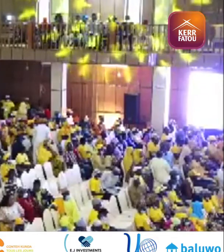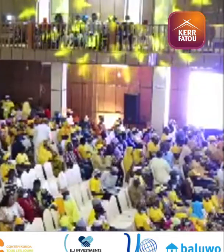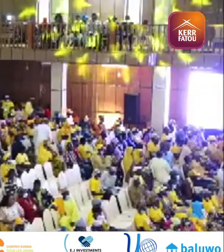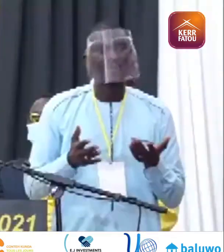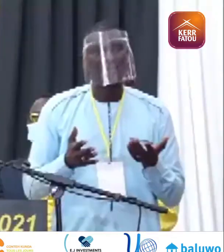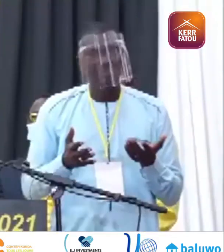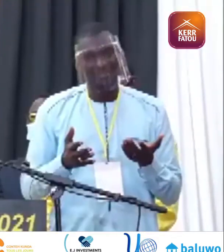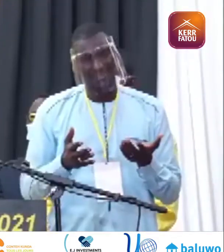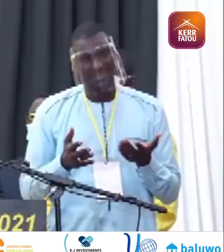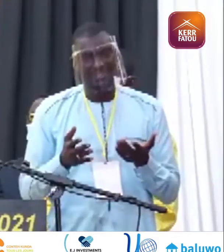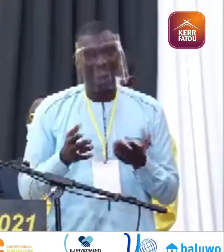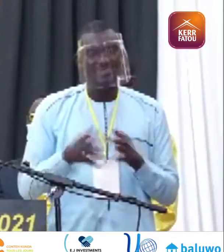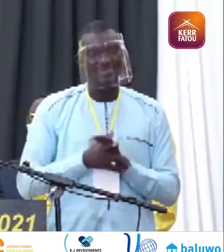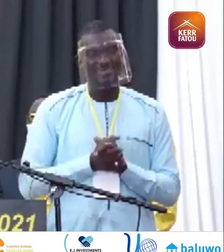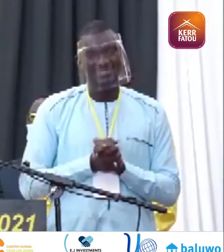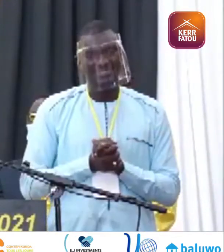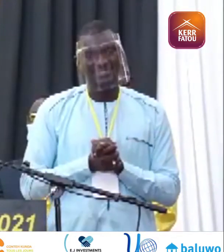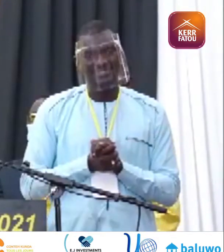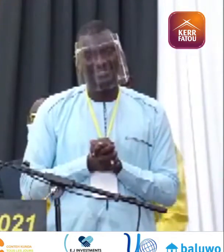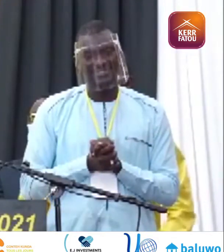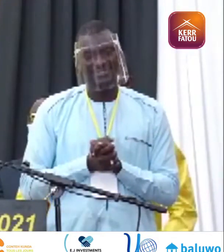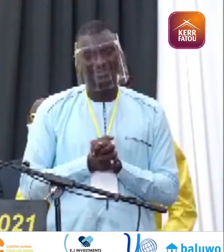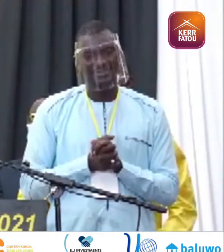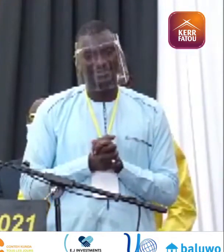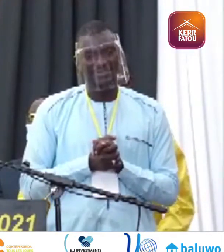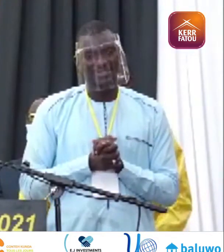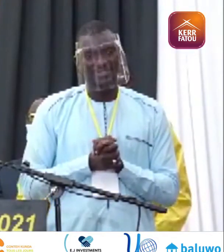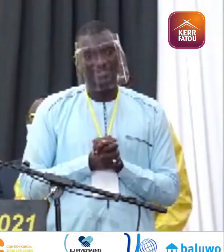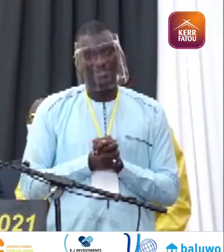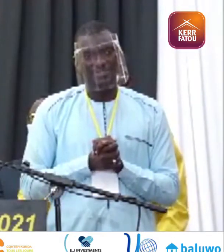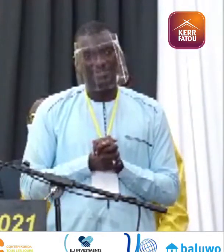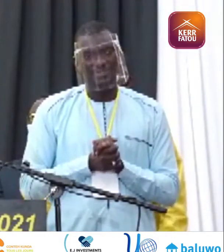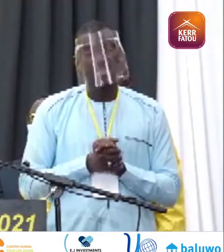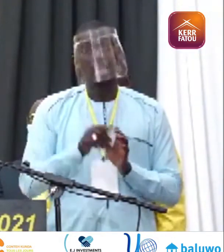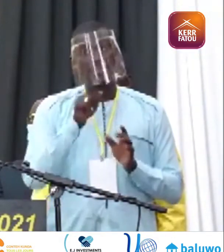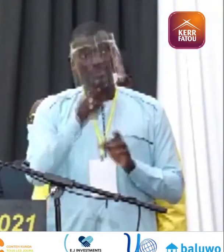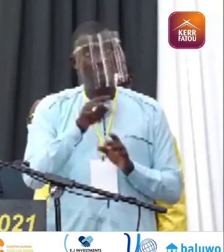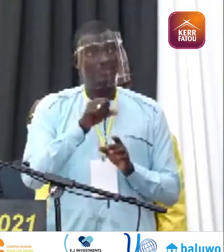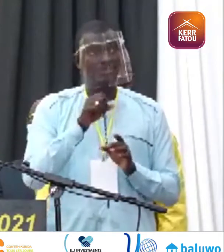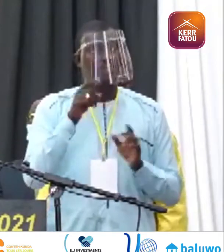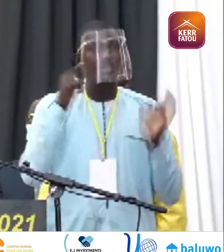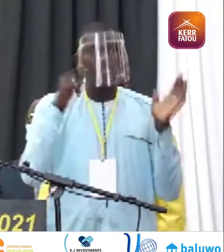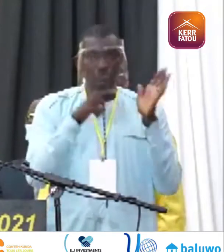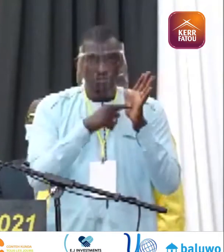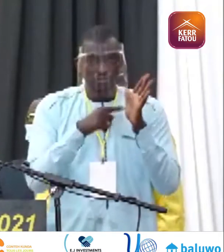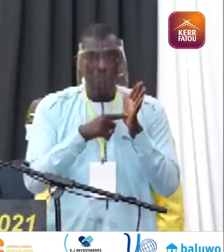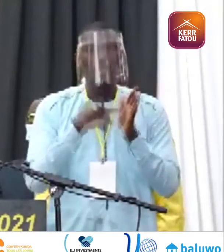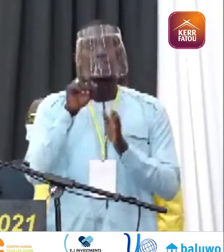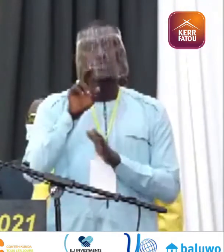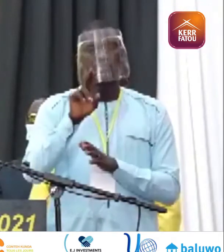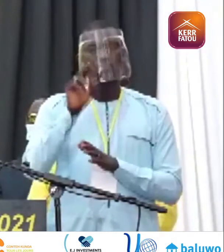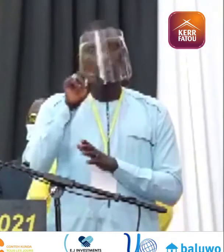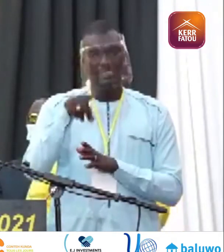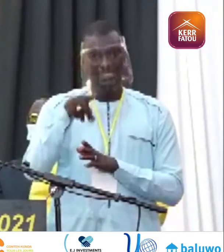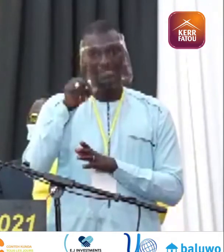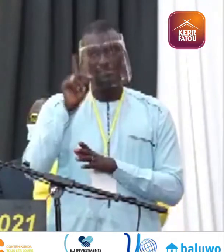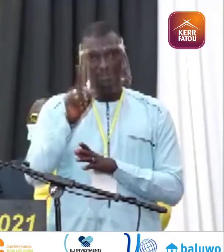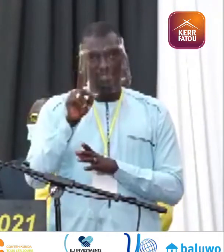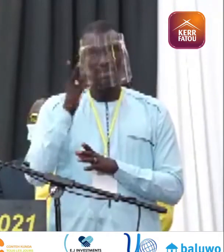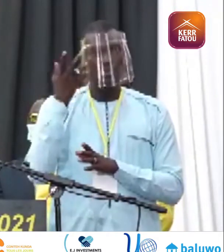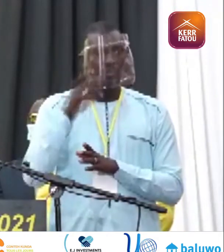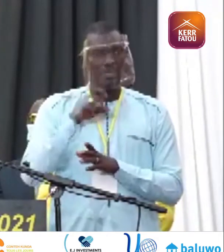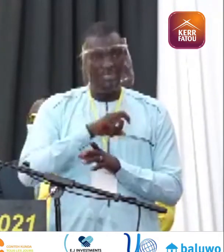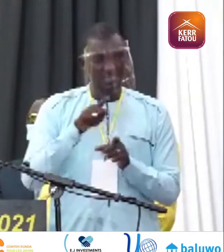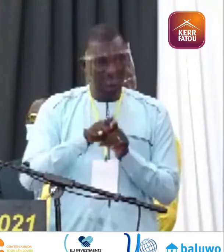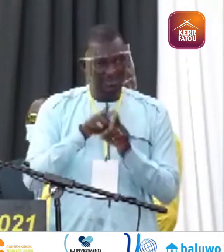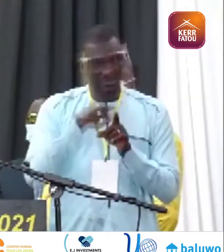That was what people were saying. That shows that the UDP, when they are prepared to